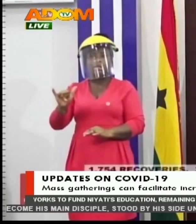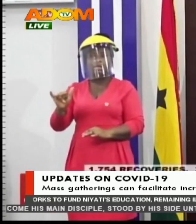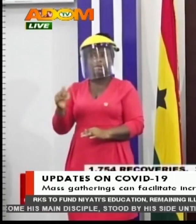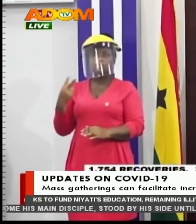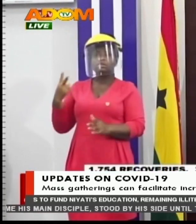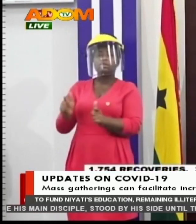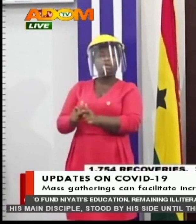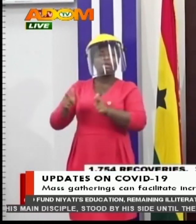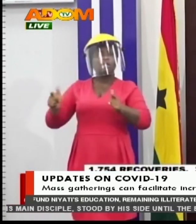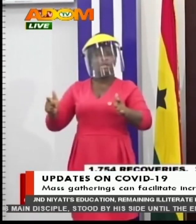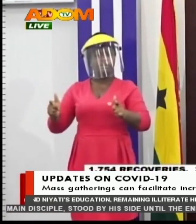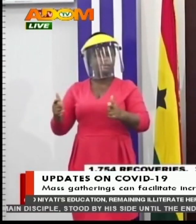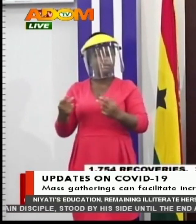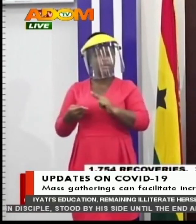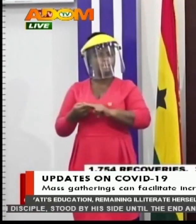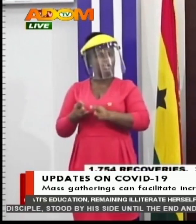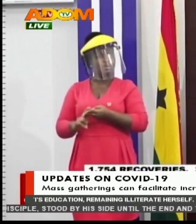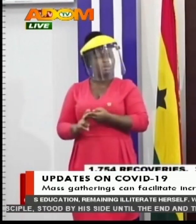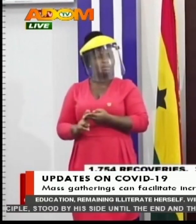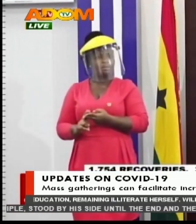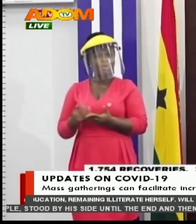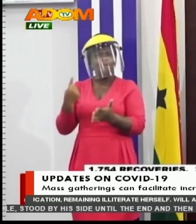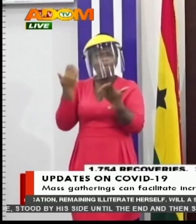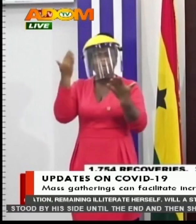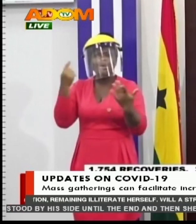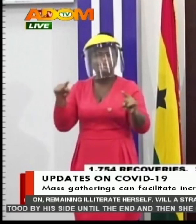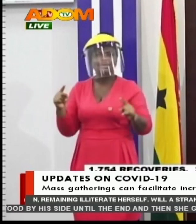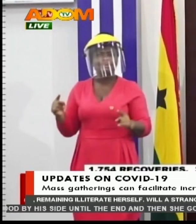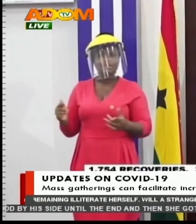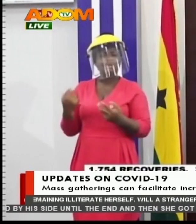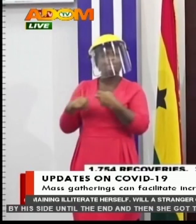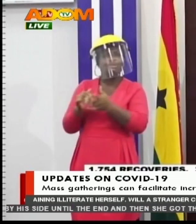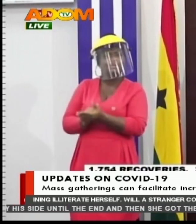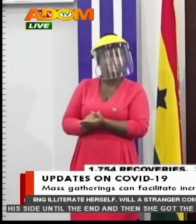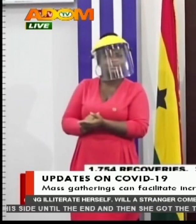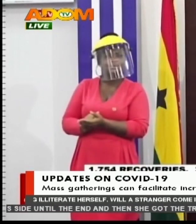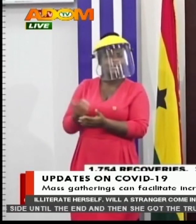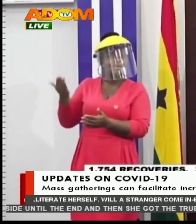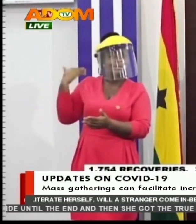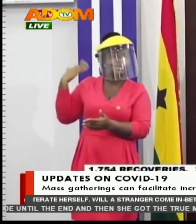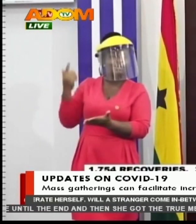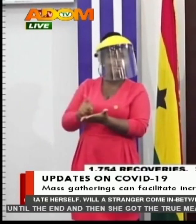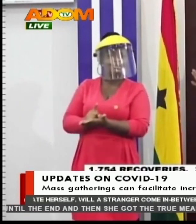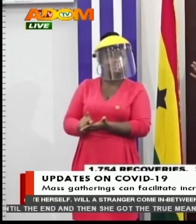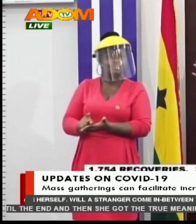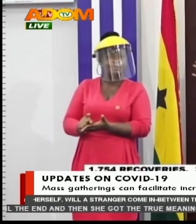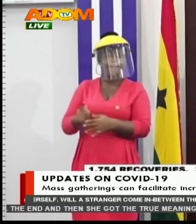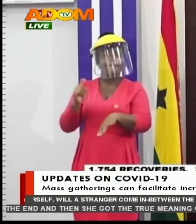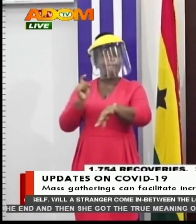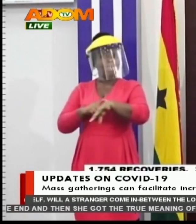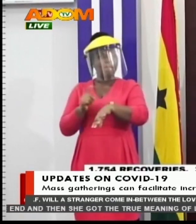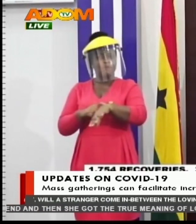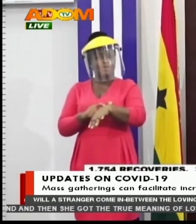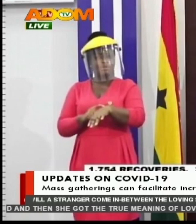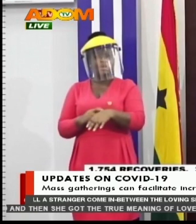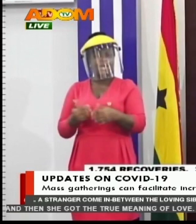this slide tells you about when the events occurred. So in trying to look at this slide, there are two things happening. So you can actually break down Obuasi